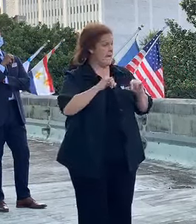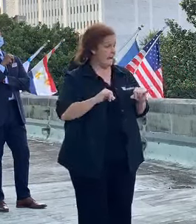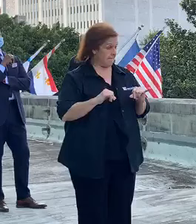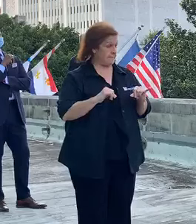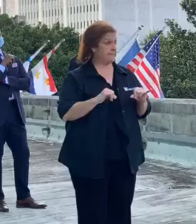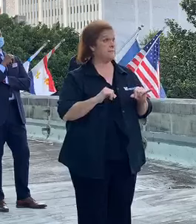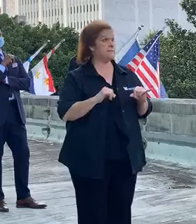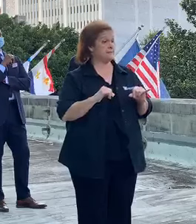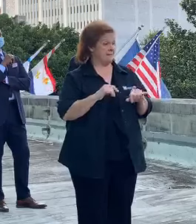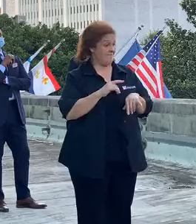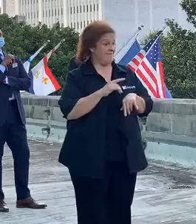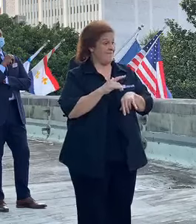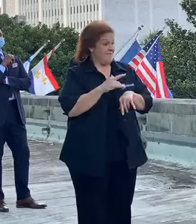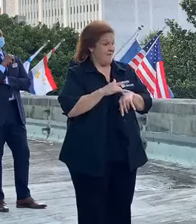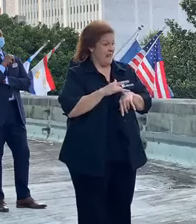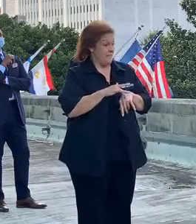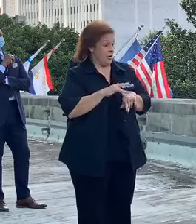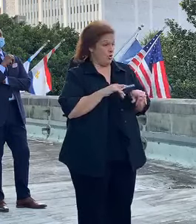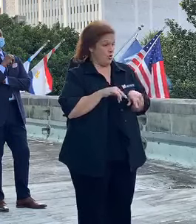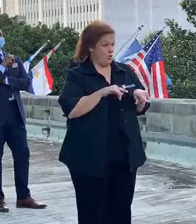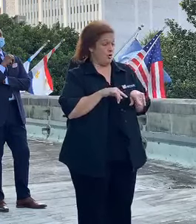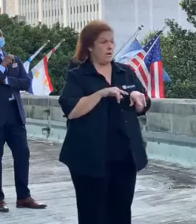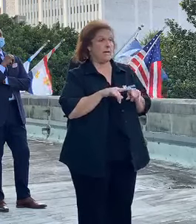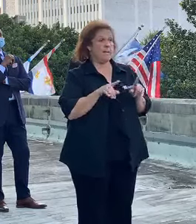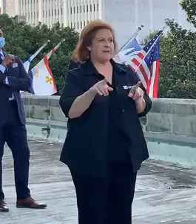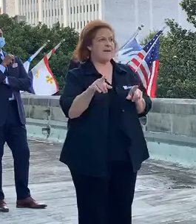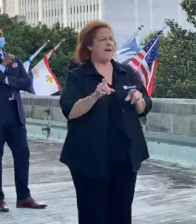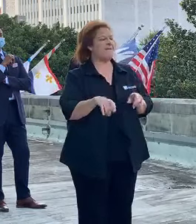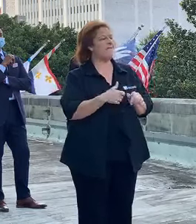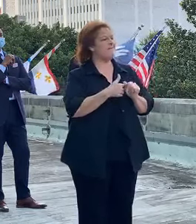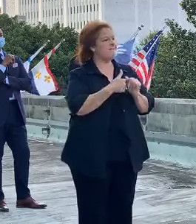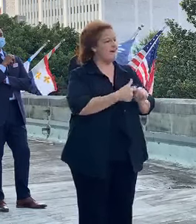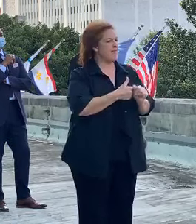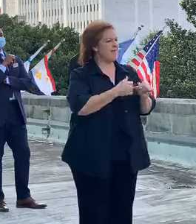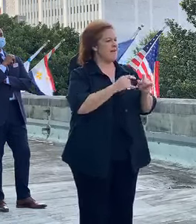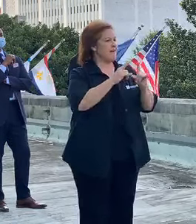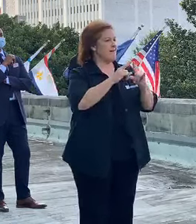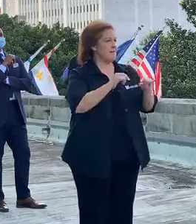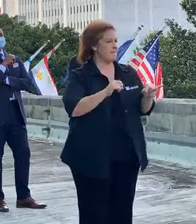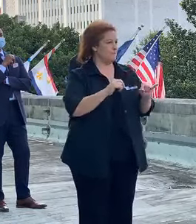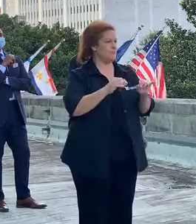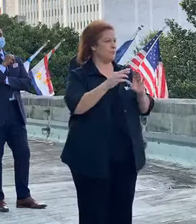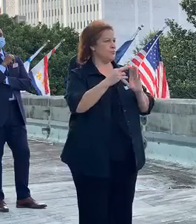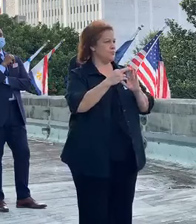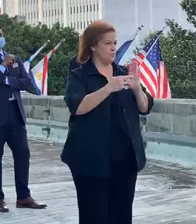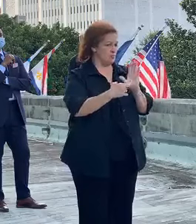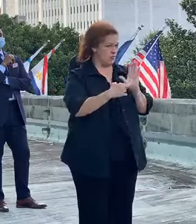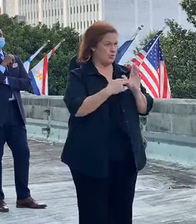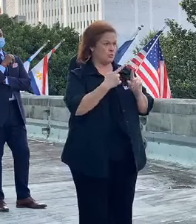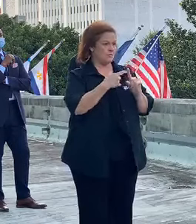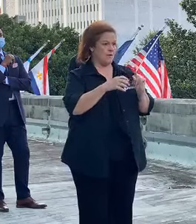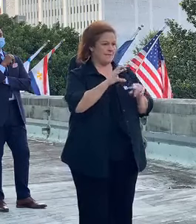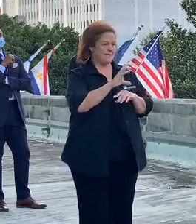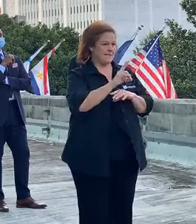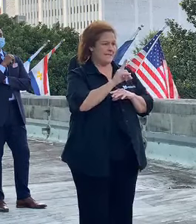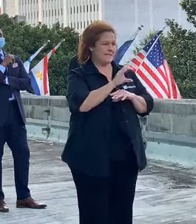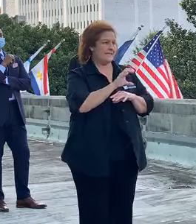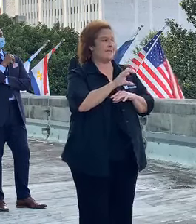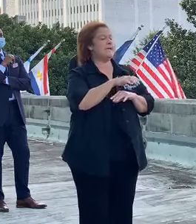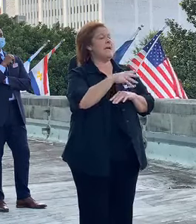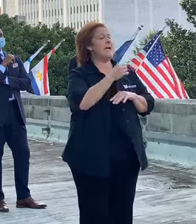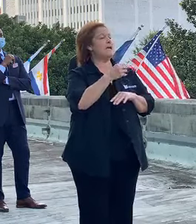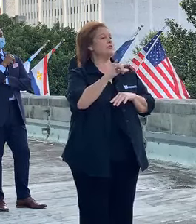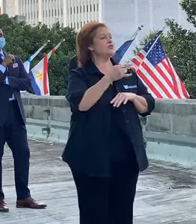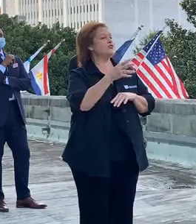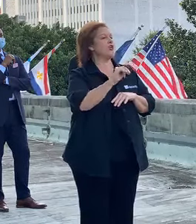are available as long as they adhere to the camp guidelines that have come from the CDC, Johns Hopkins,